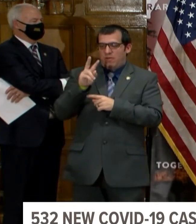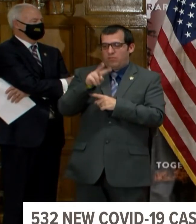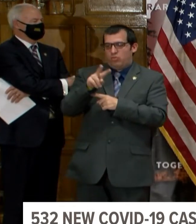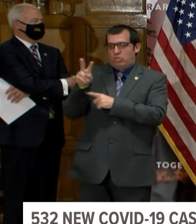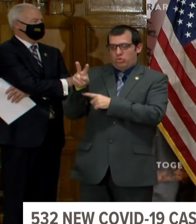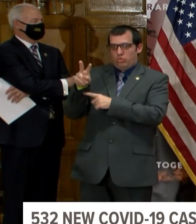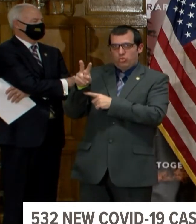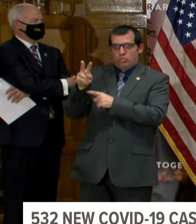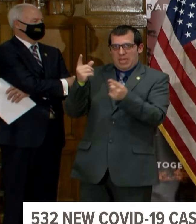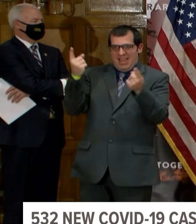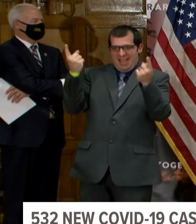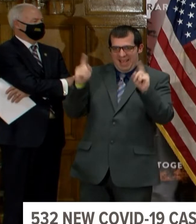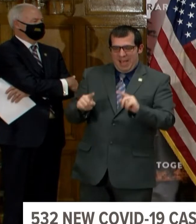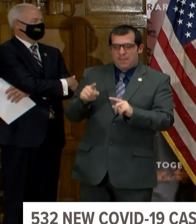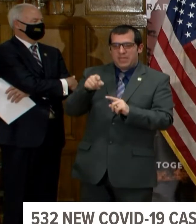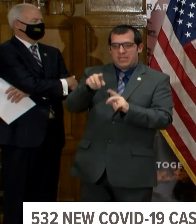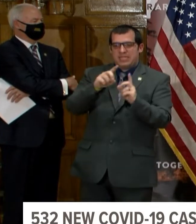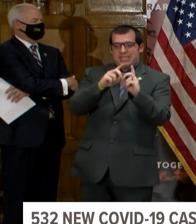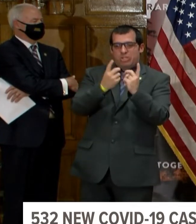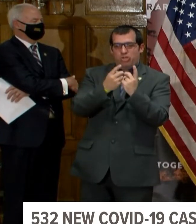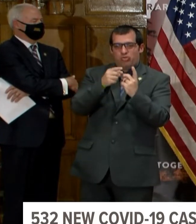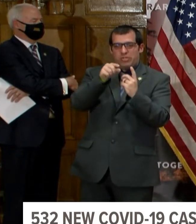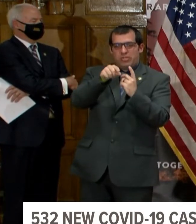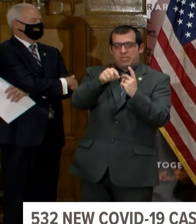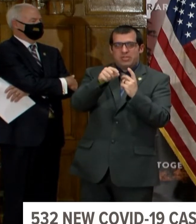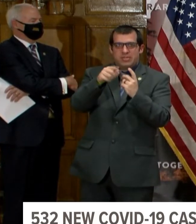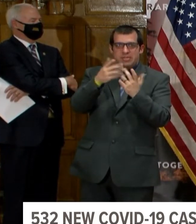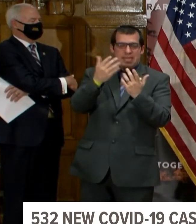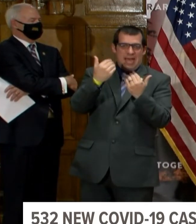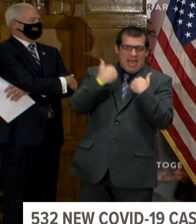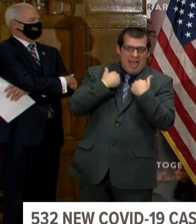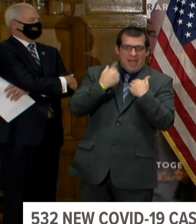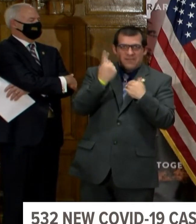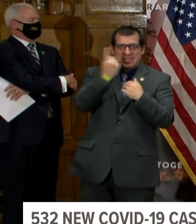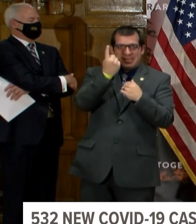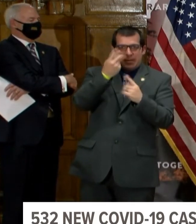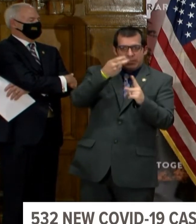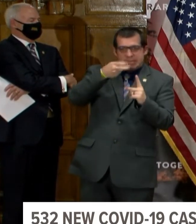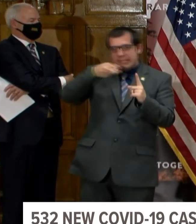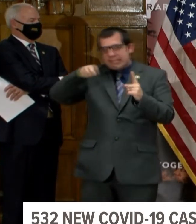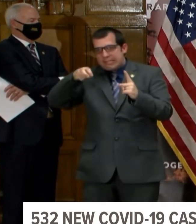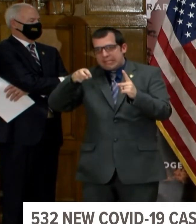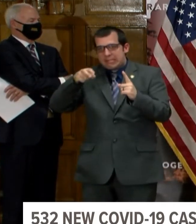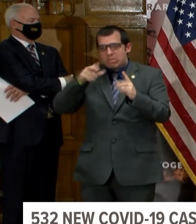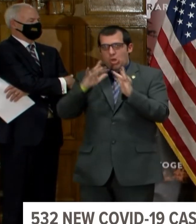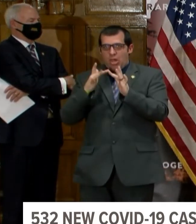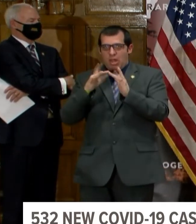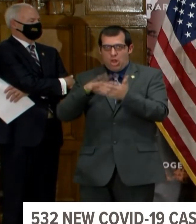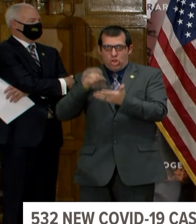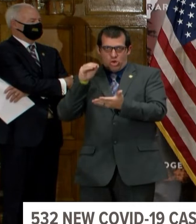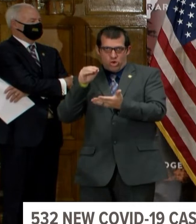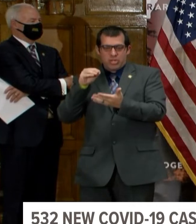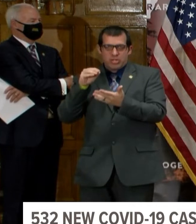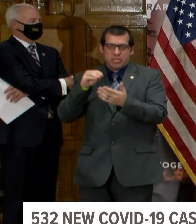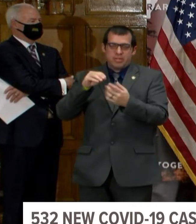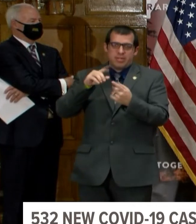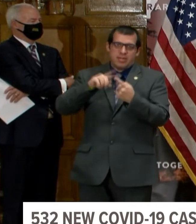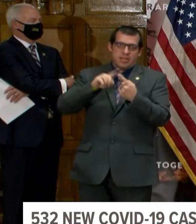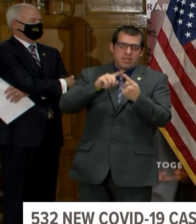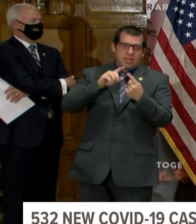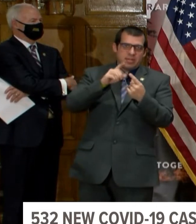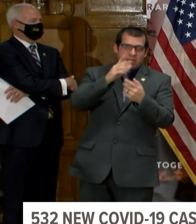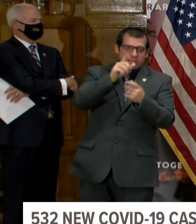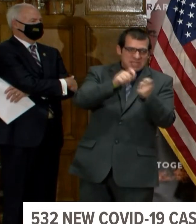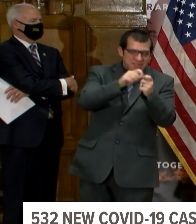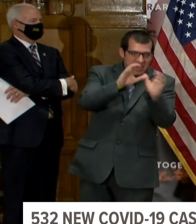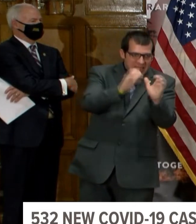instances where districts are currently in some sort of pivot to online learning for either classrooms,